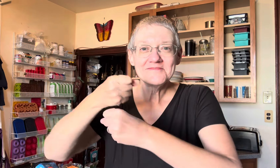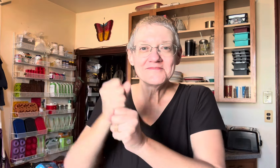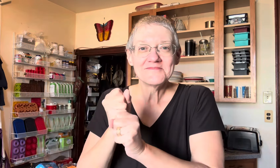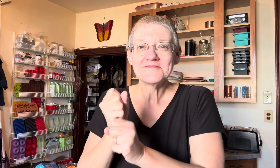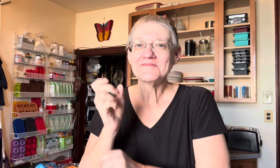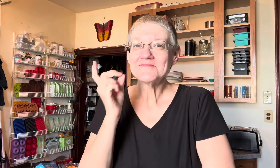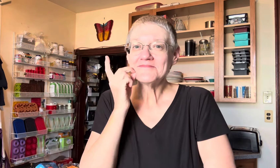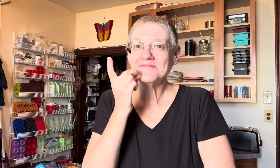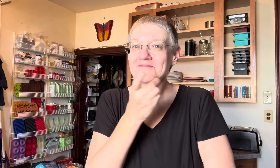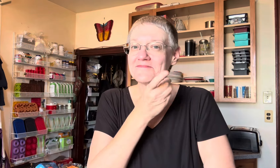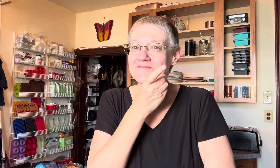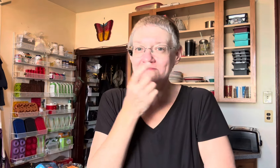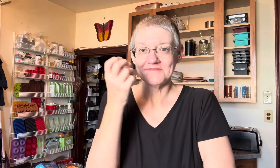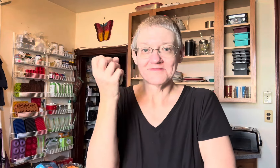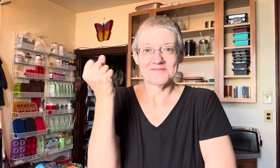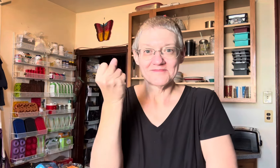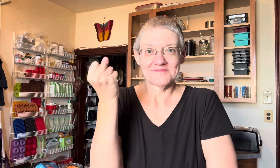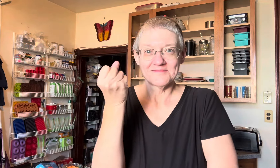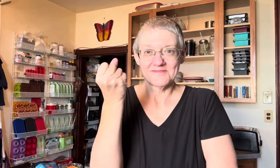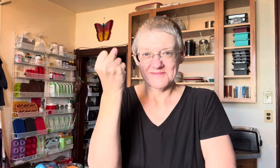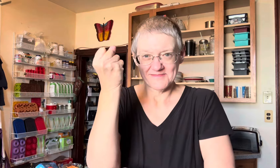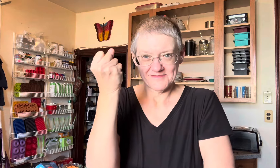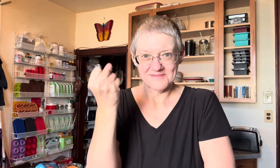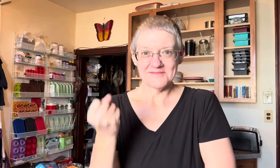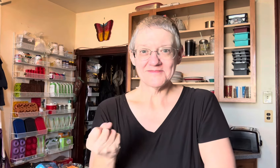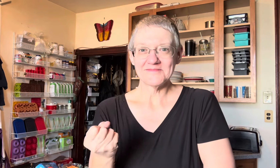It's time to make Dale's Saturday